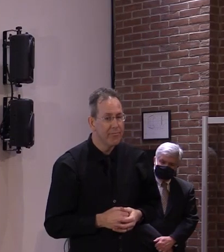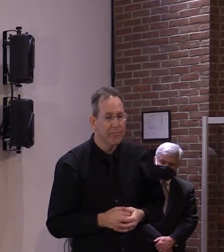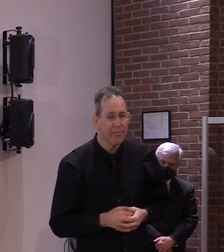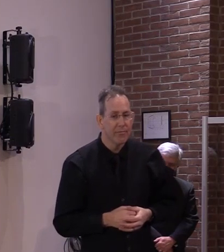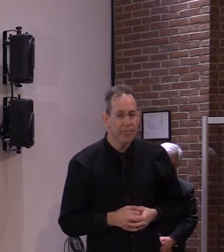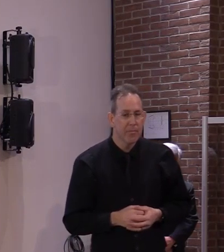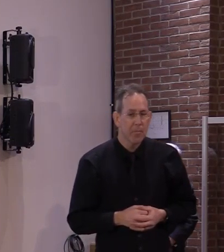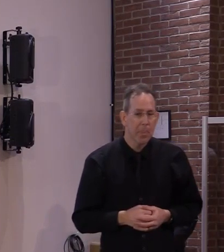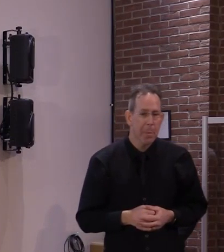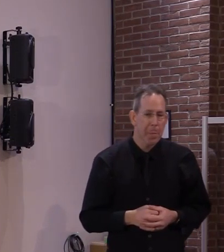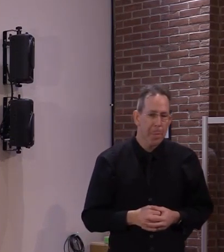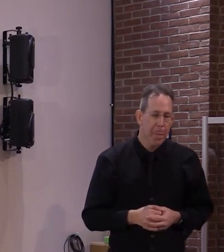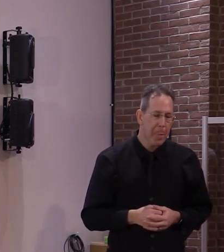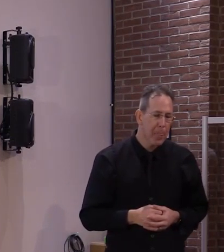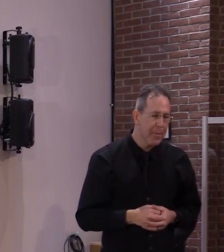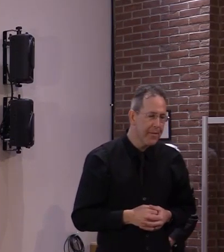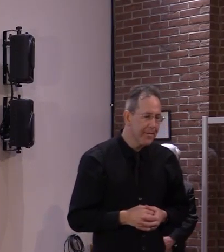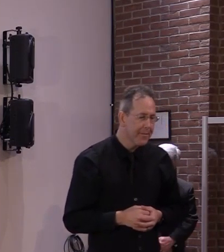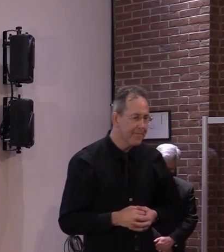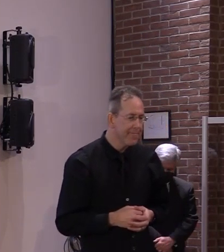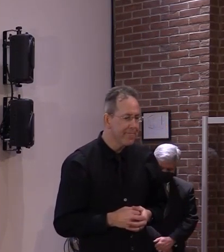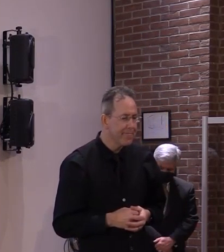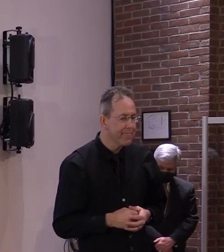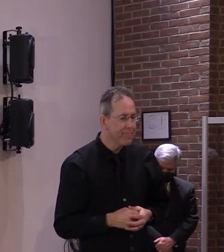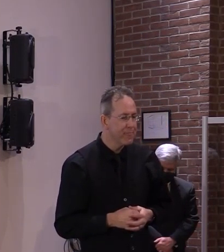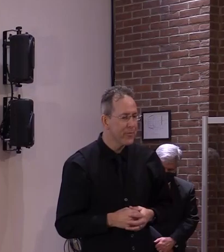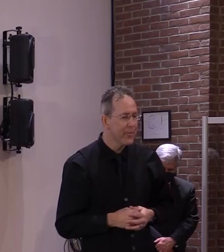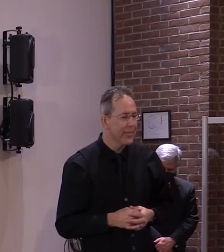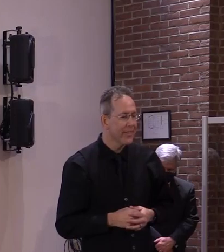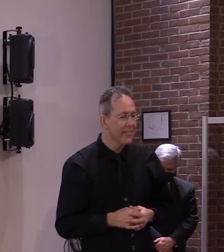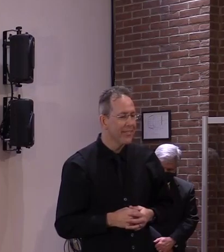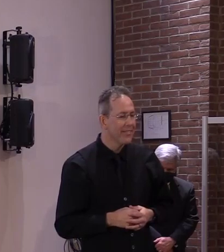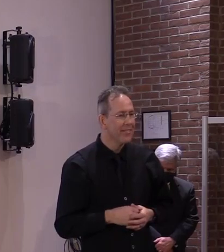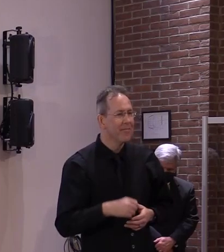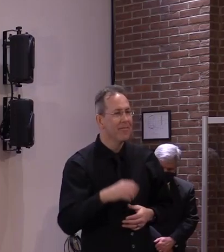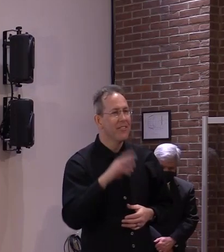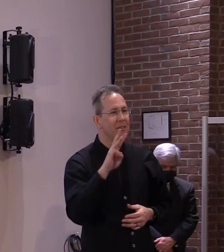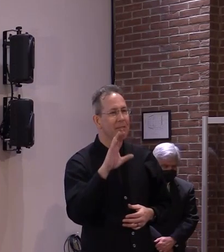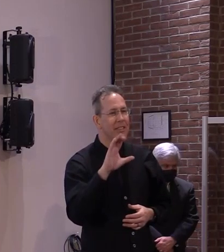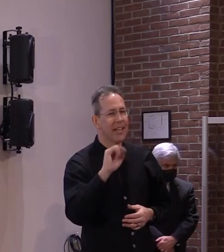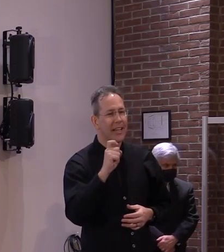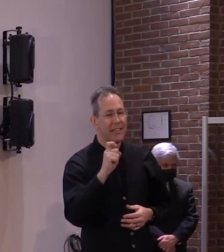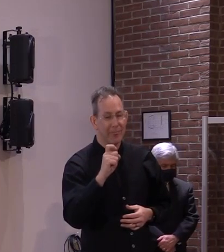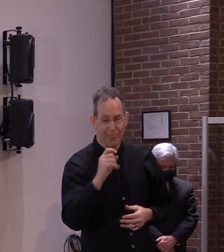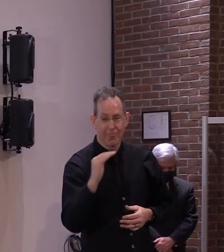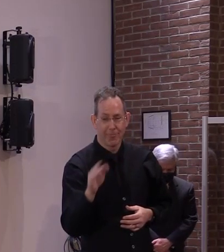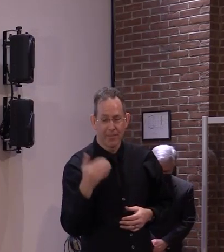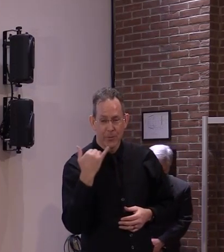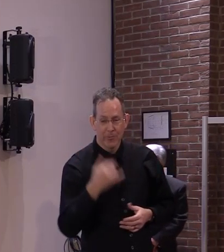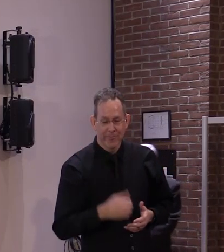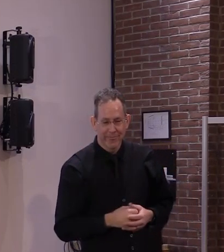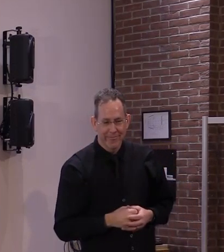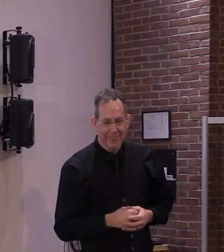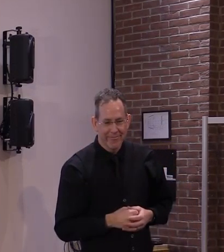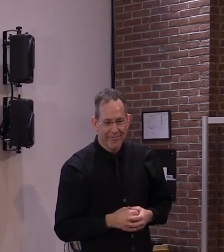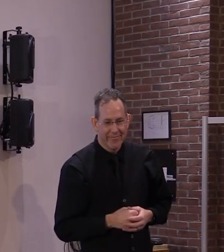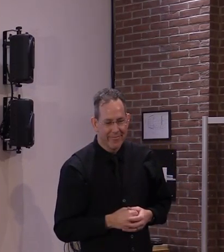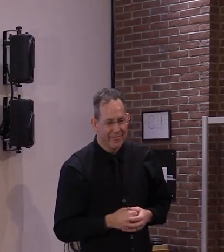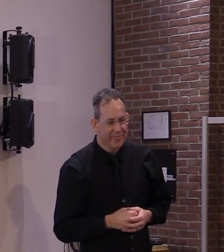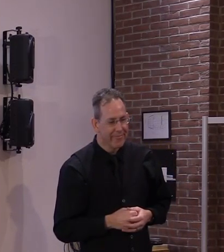Avery, WCAS. My question is for Secretary French. In light of the new CDC